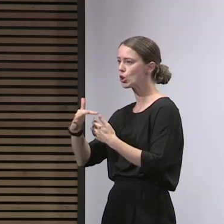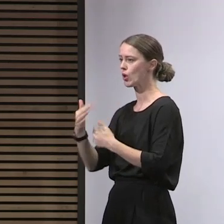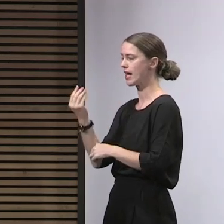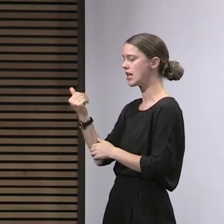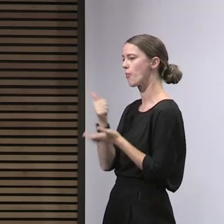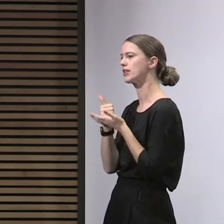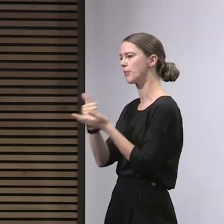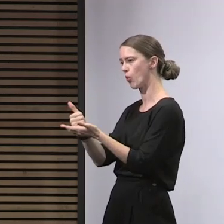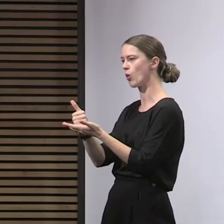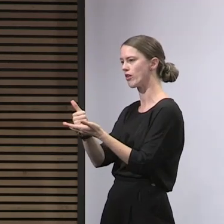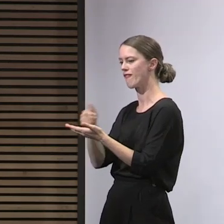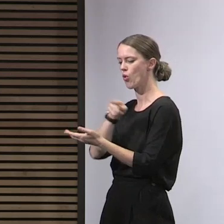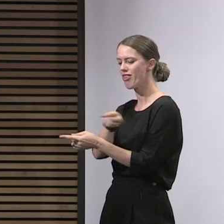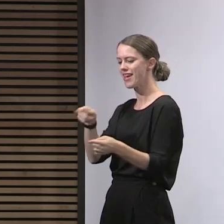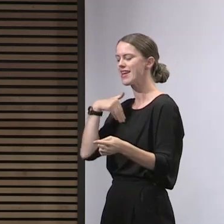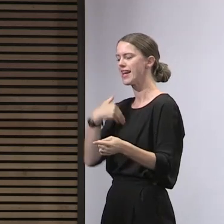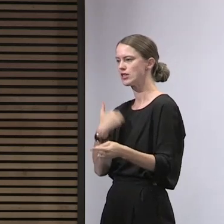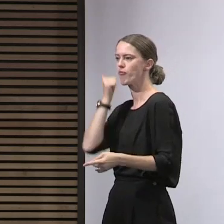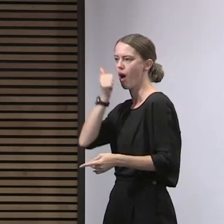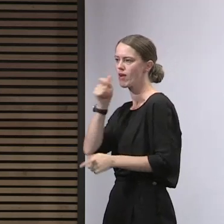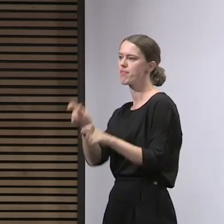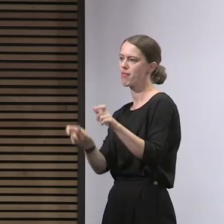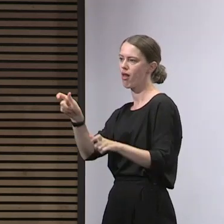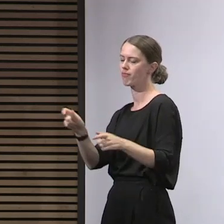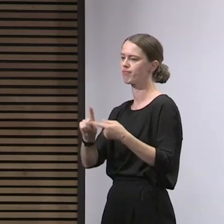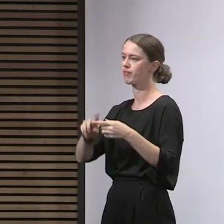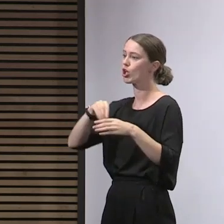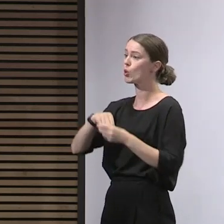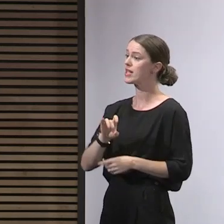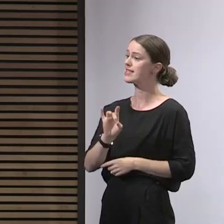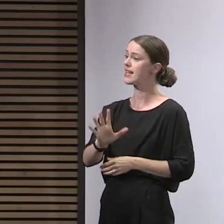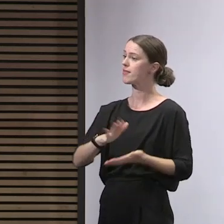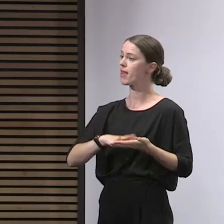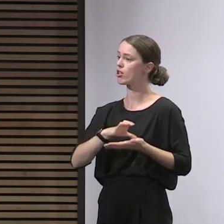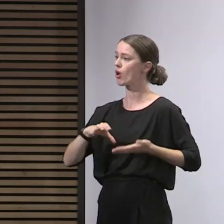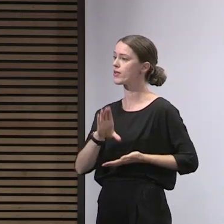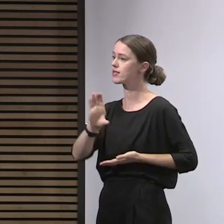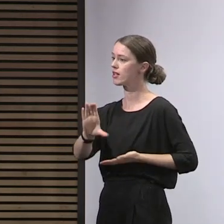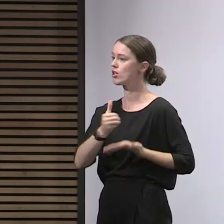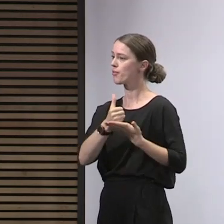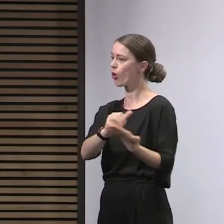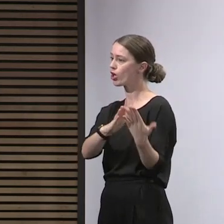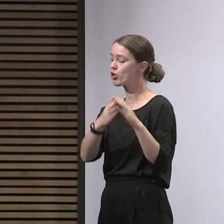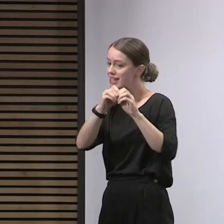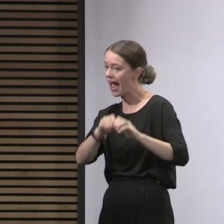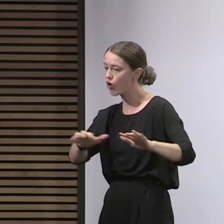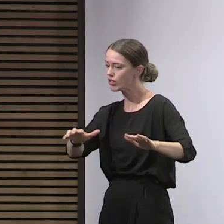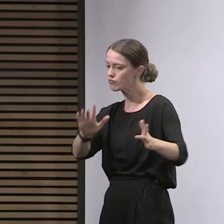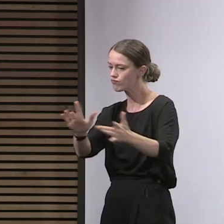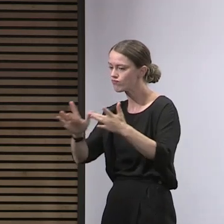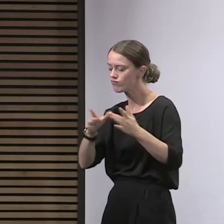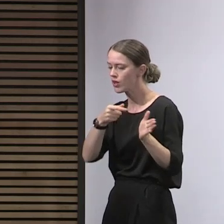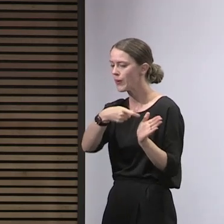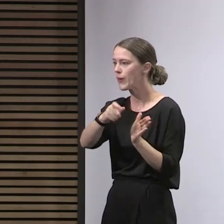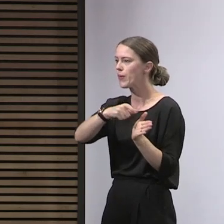economic support to meet the specific needs of Maori. This includes $10 million to support community outreach being